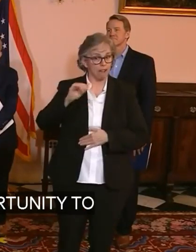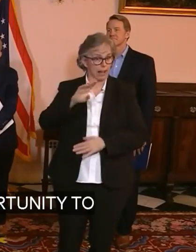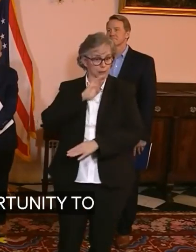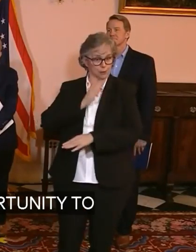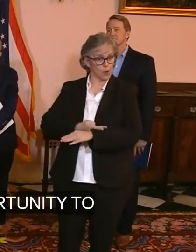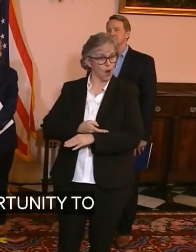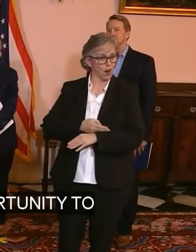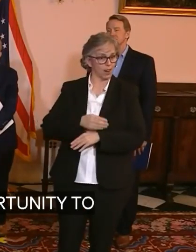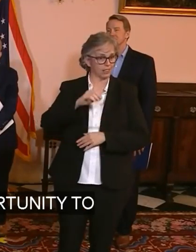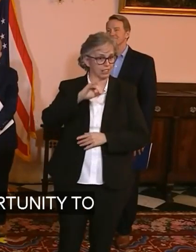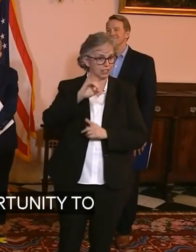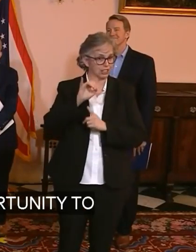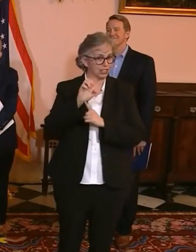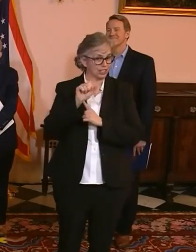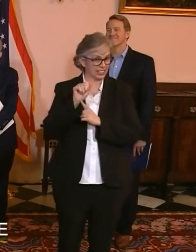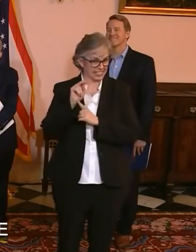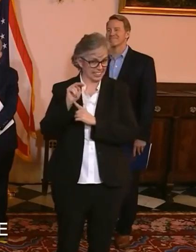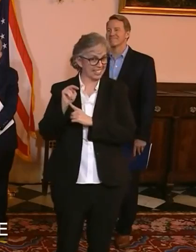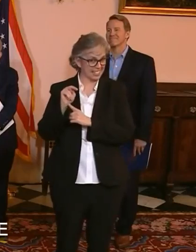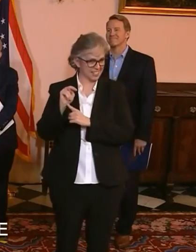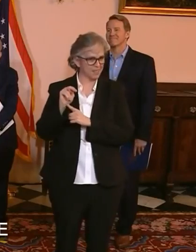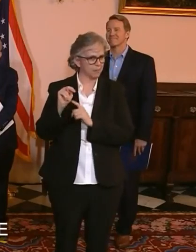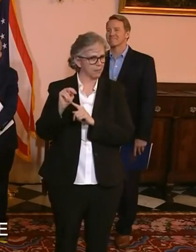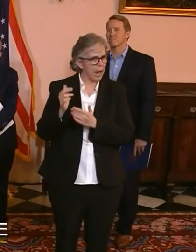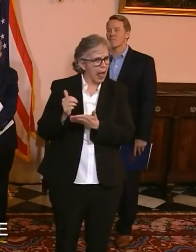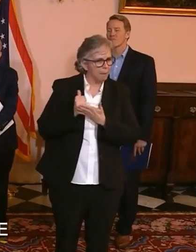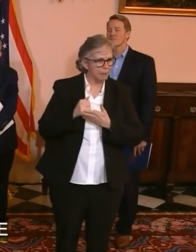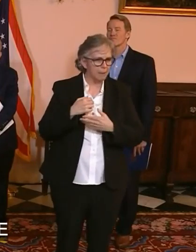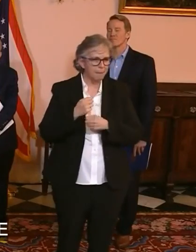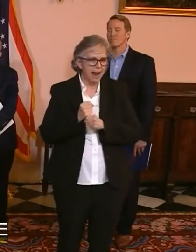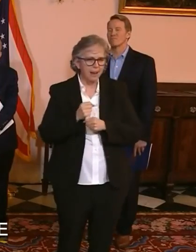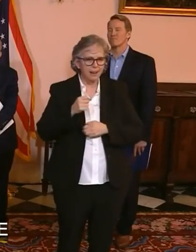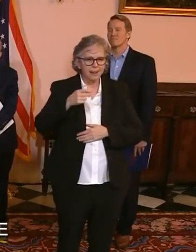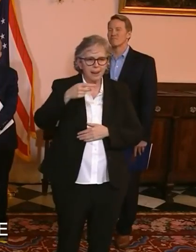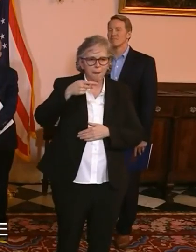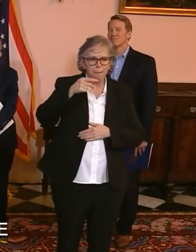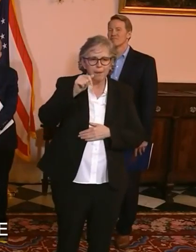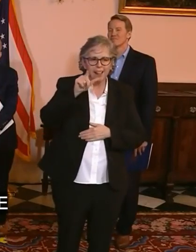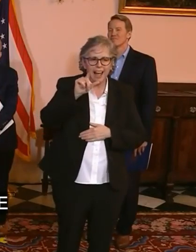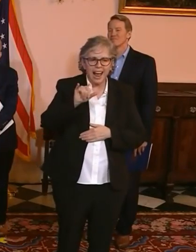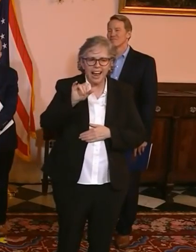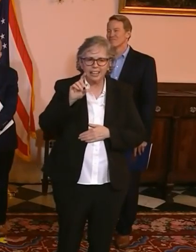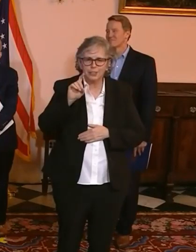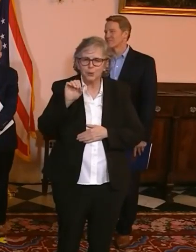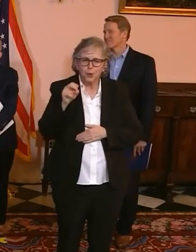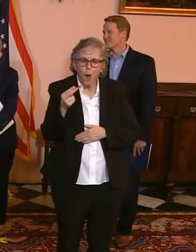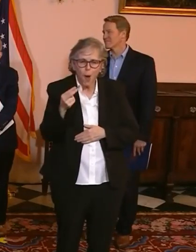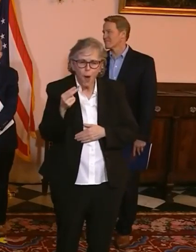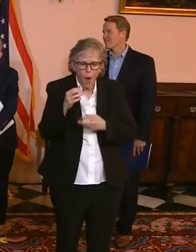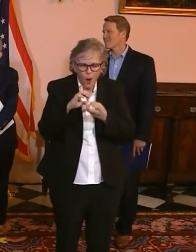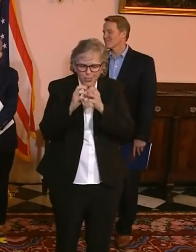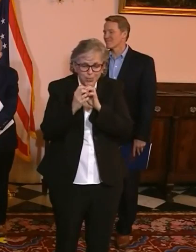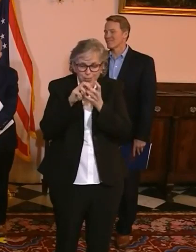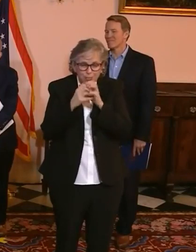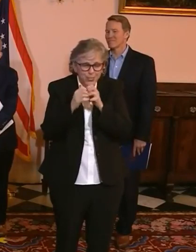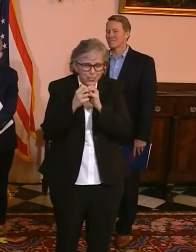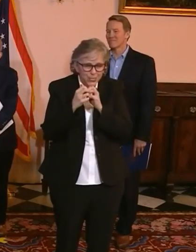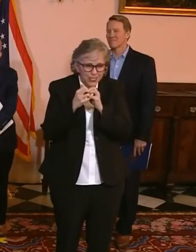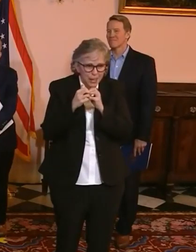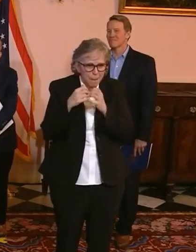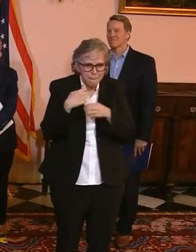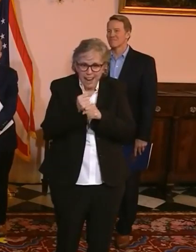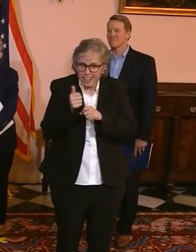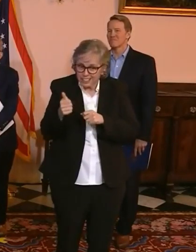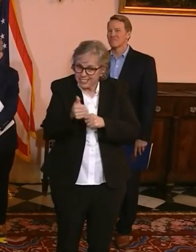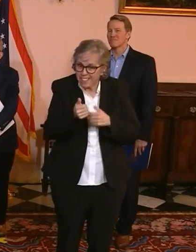her little brothers, and it's sort of a fun thing that you can do at home with just basic pantry items, salt